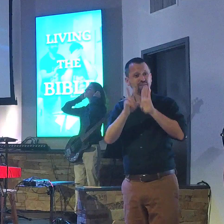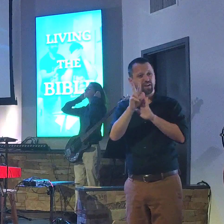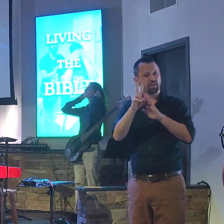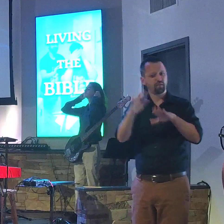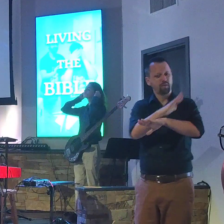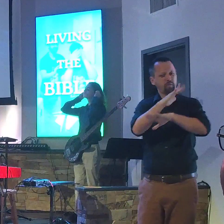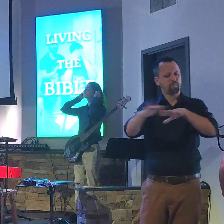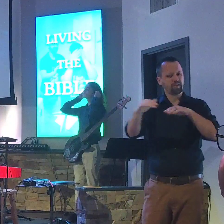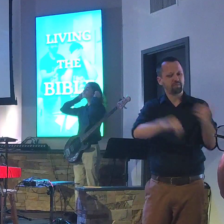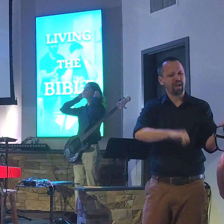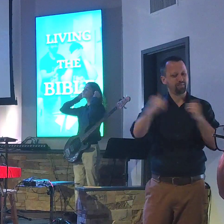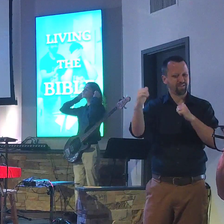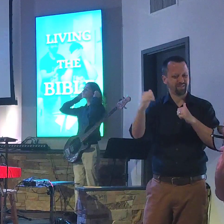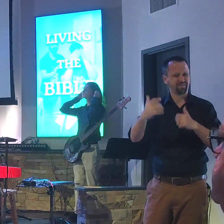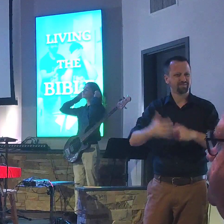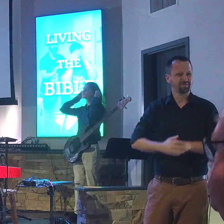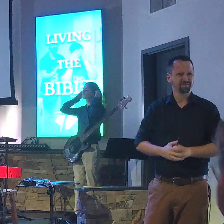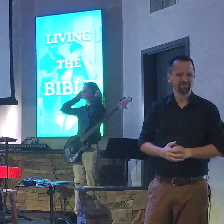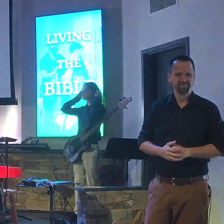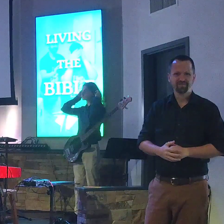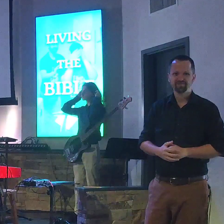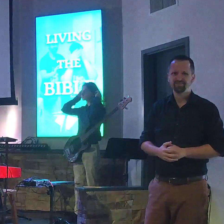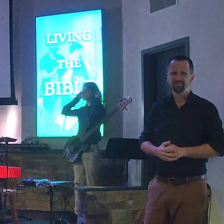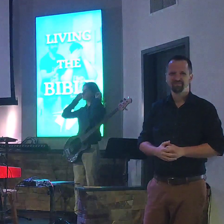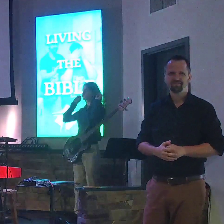baptism that we did at the beach. No.